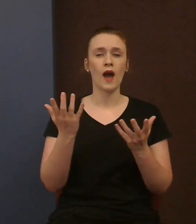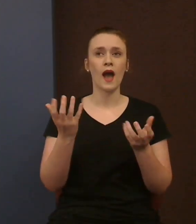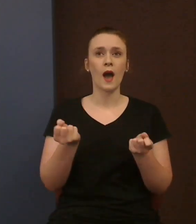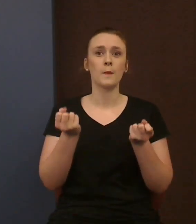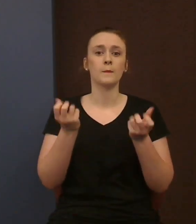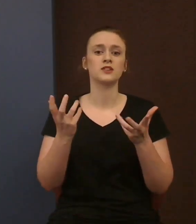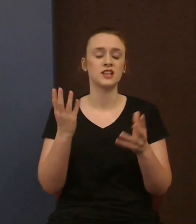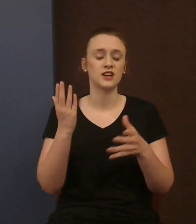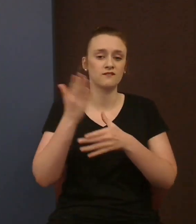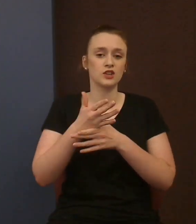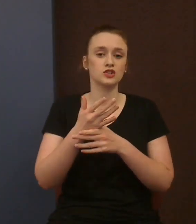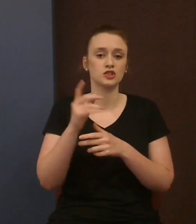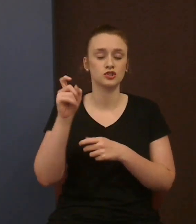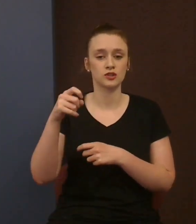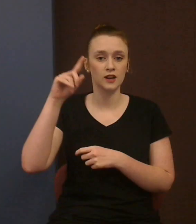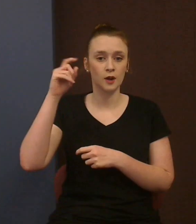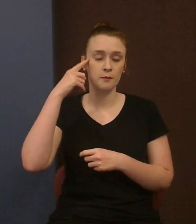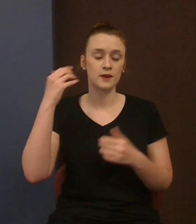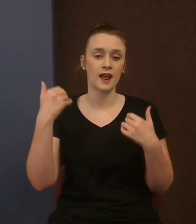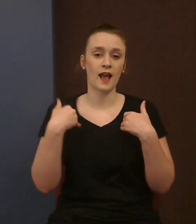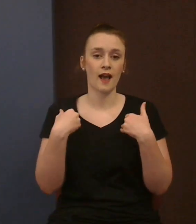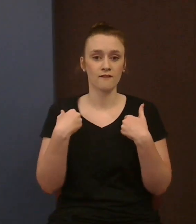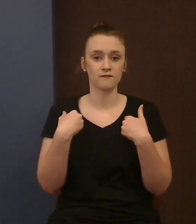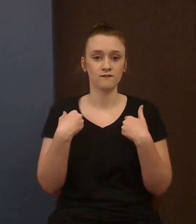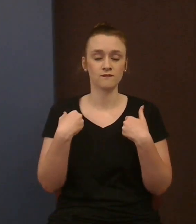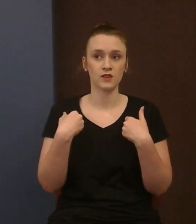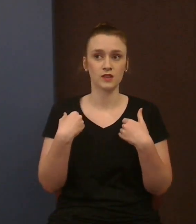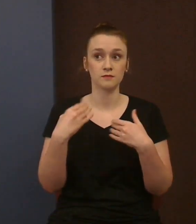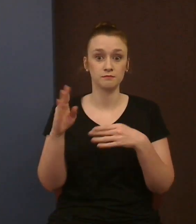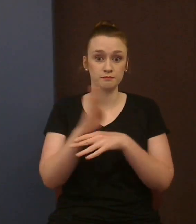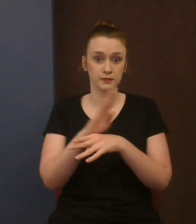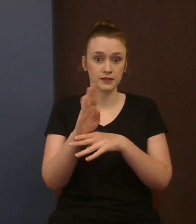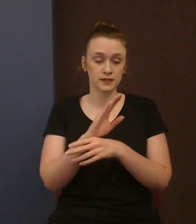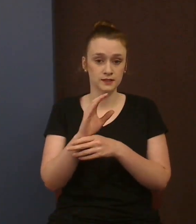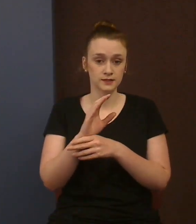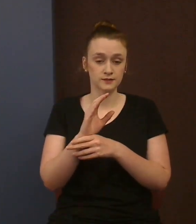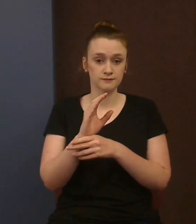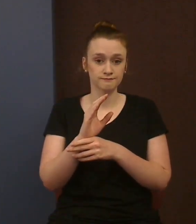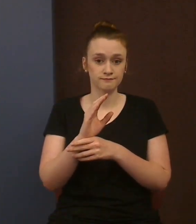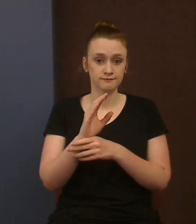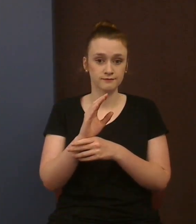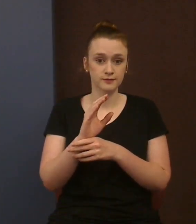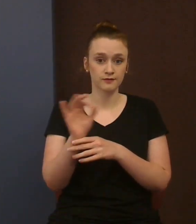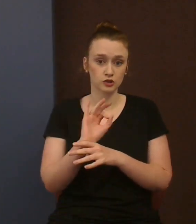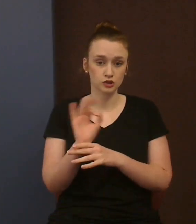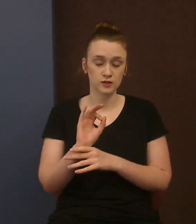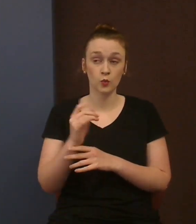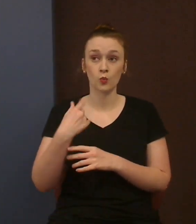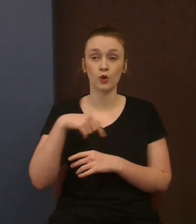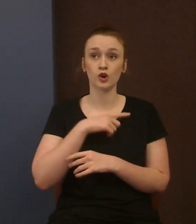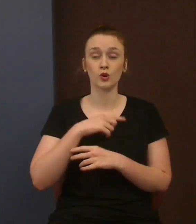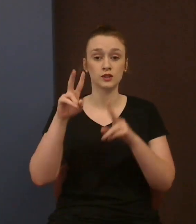actually have when they get involved in business? What we're going to do is we're going to explore a time period in American history